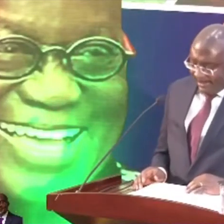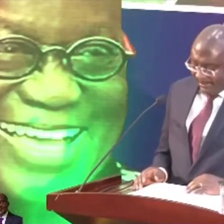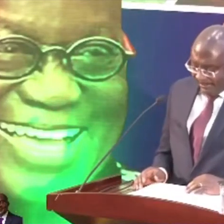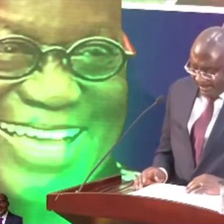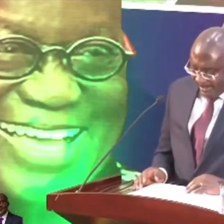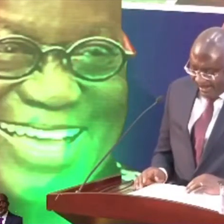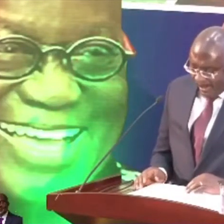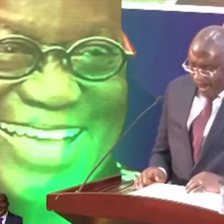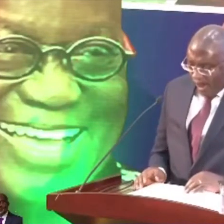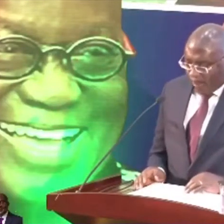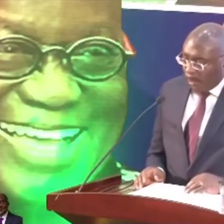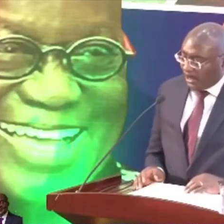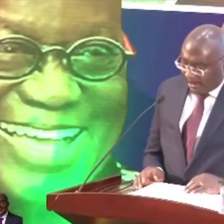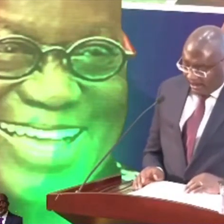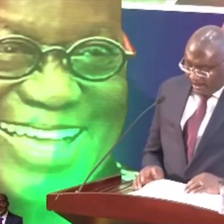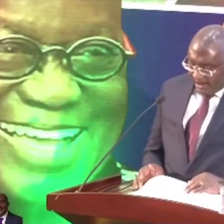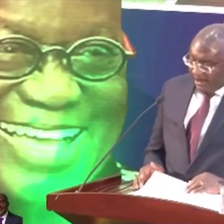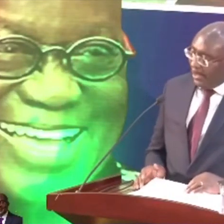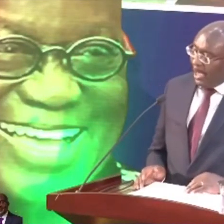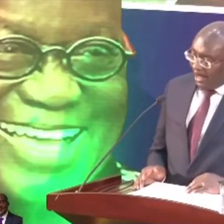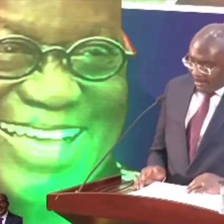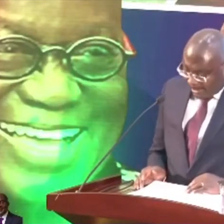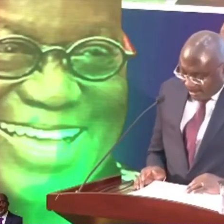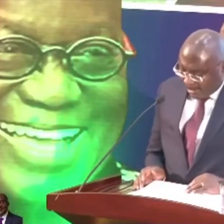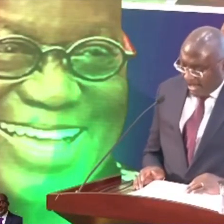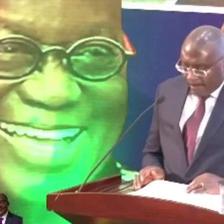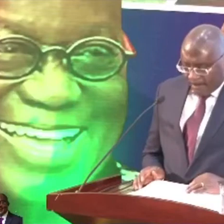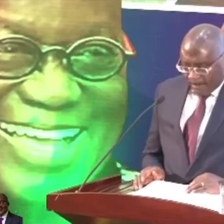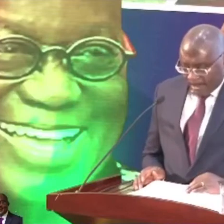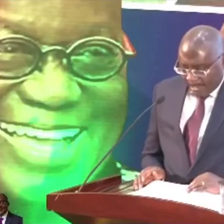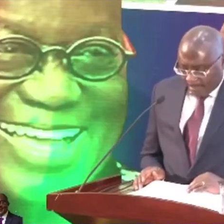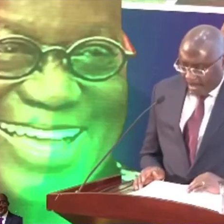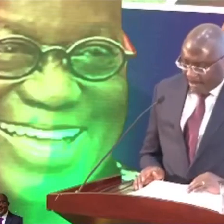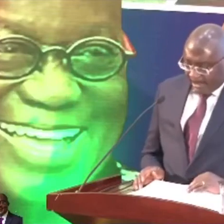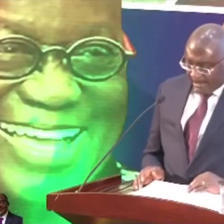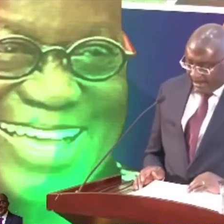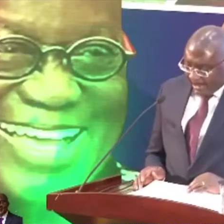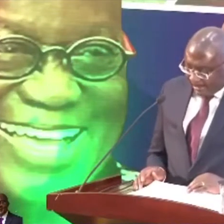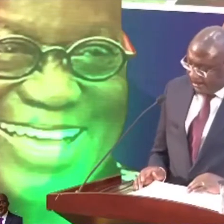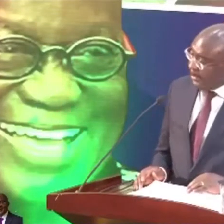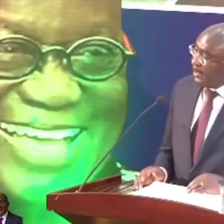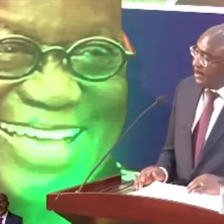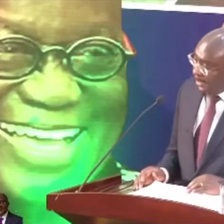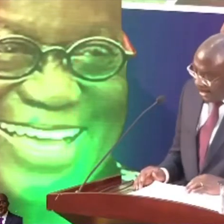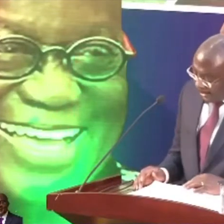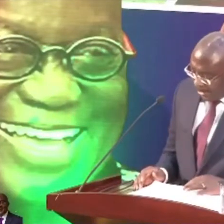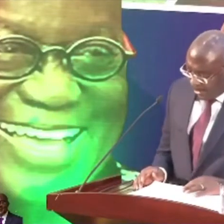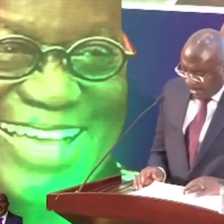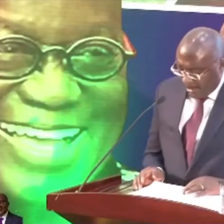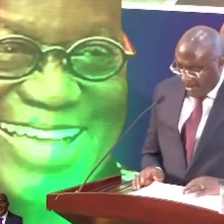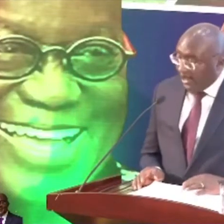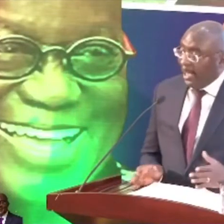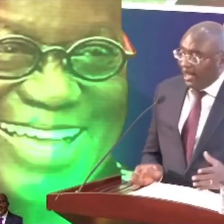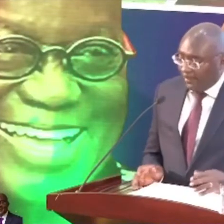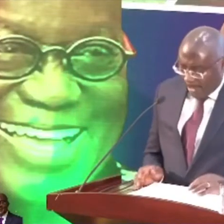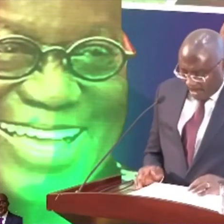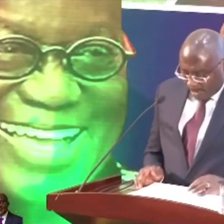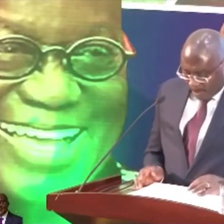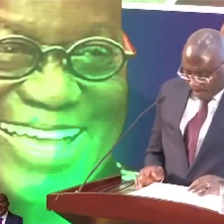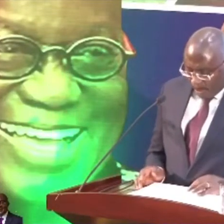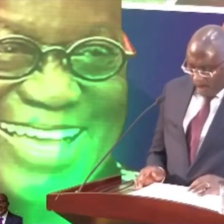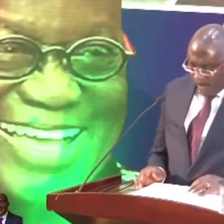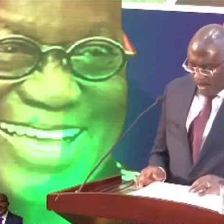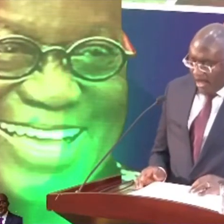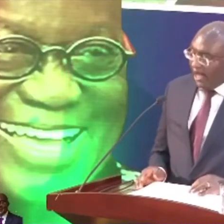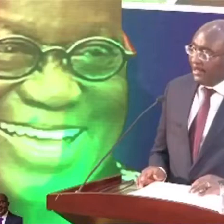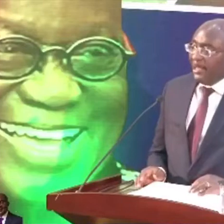outline of what this MPP government has done in the last 3.5 years or